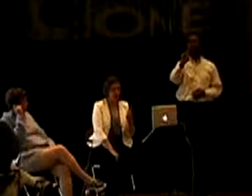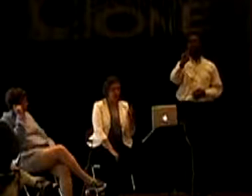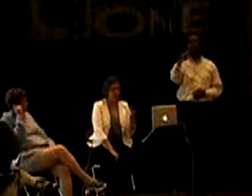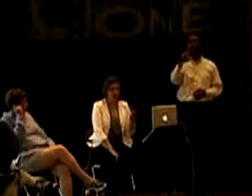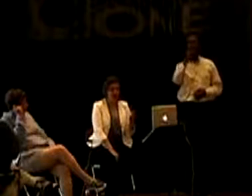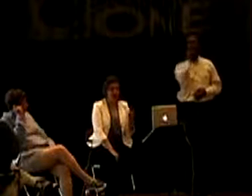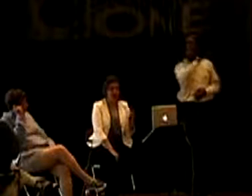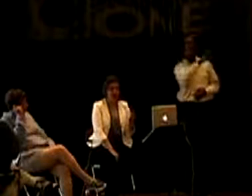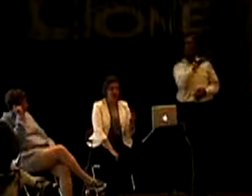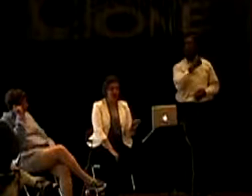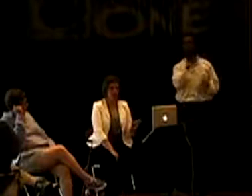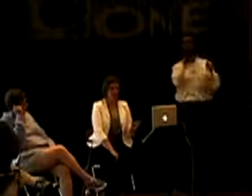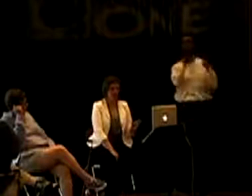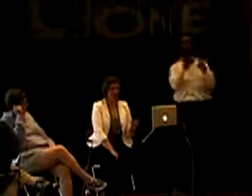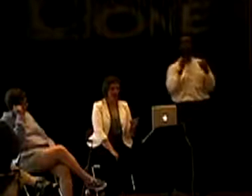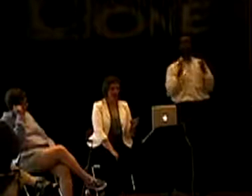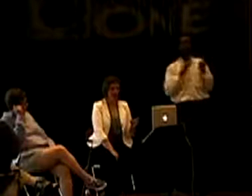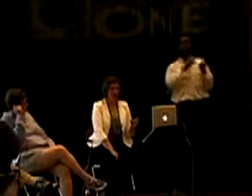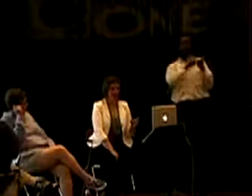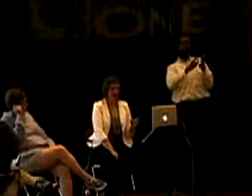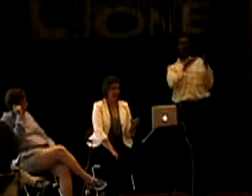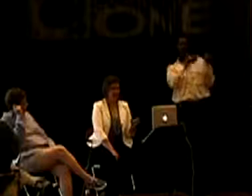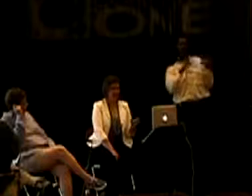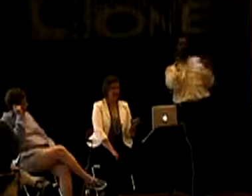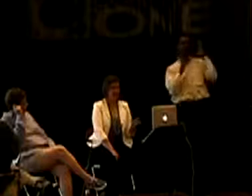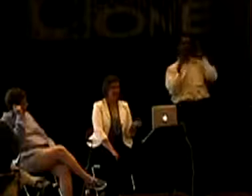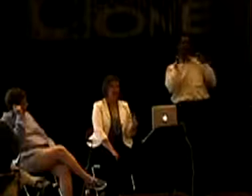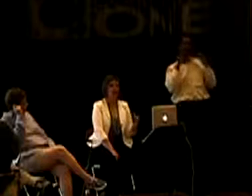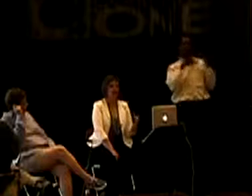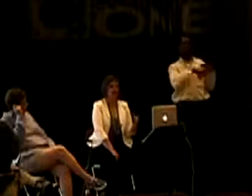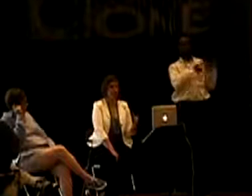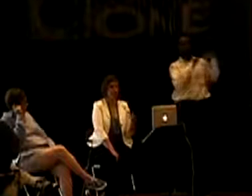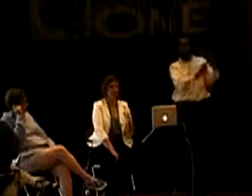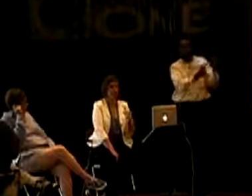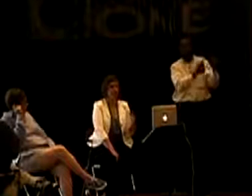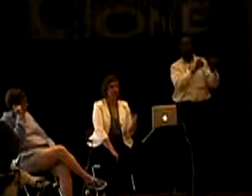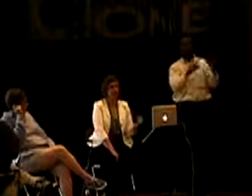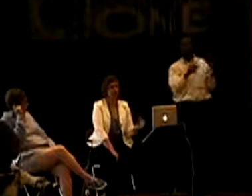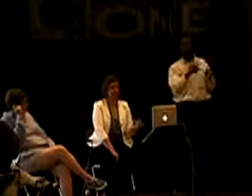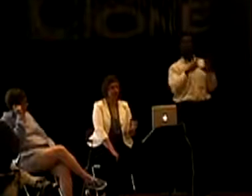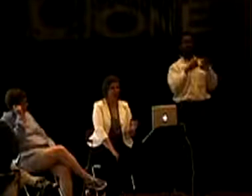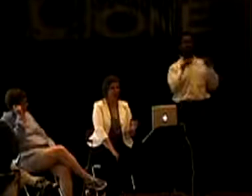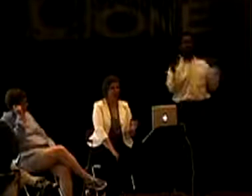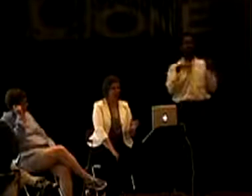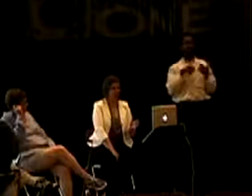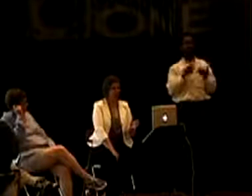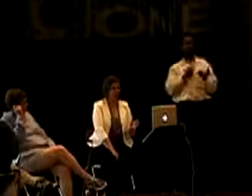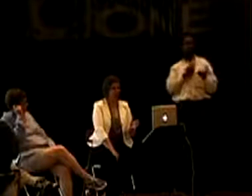for you as a playwright, I know that you also have, in the creation process, you had to think a lot